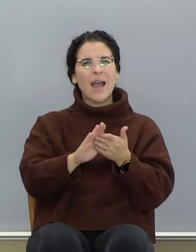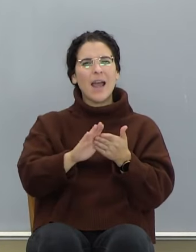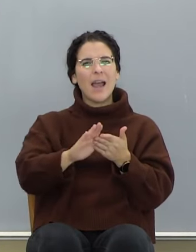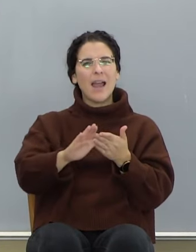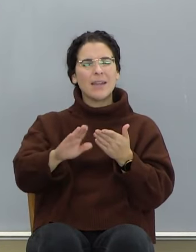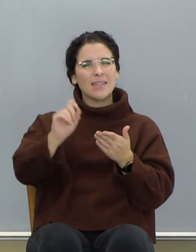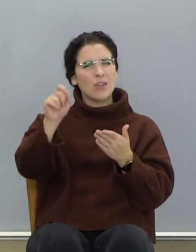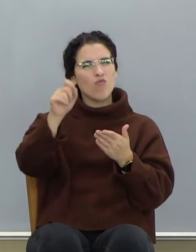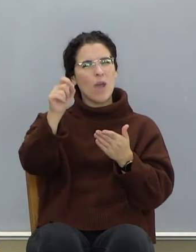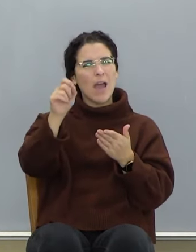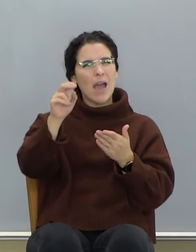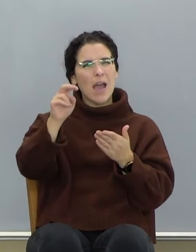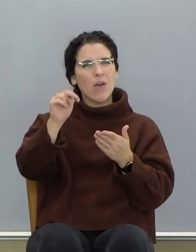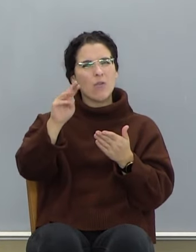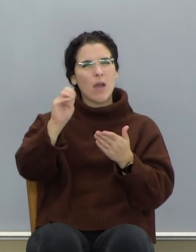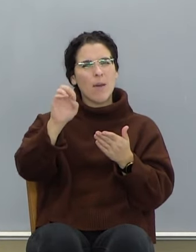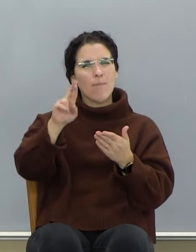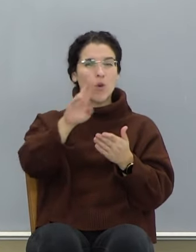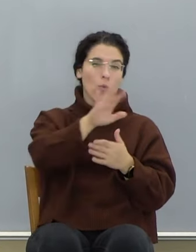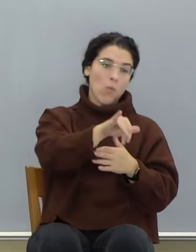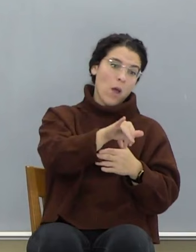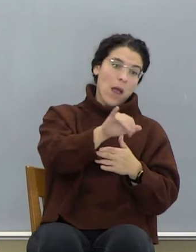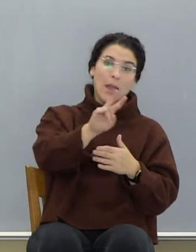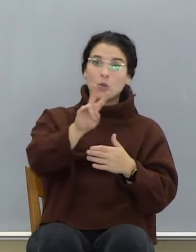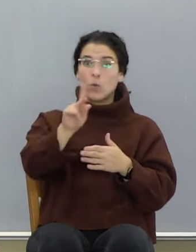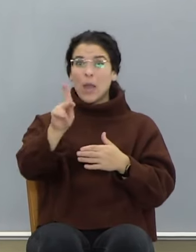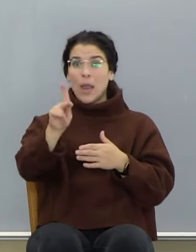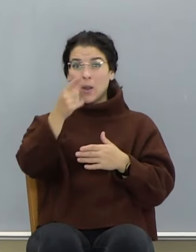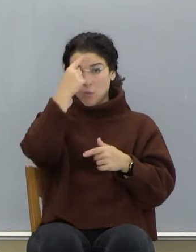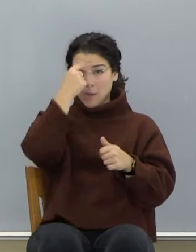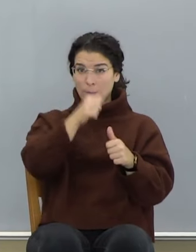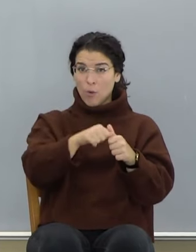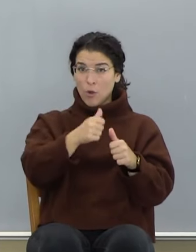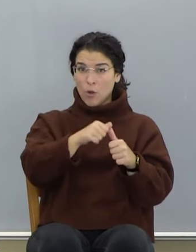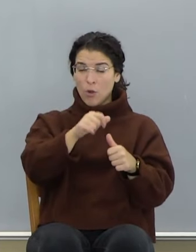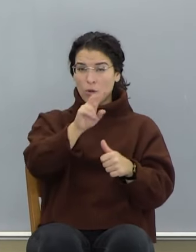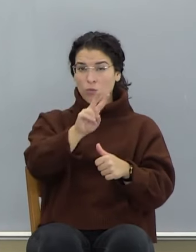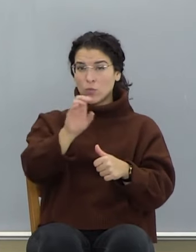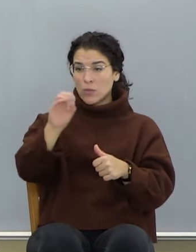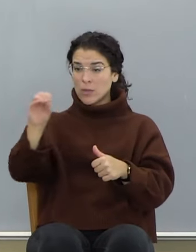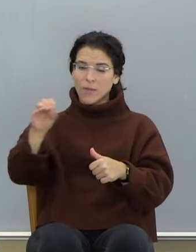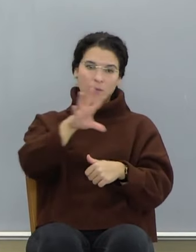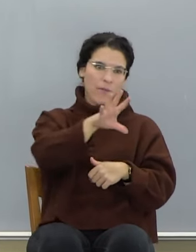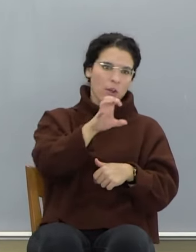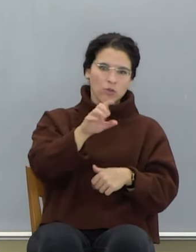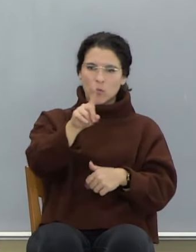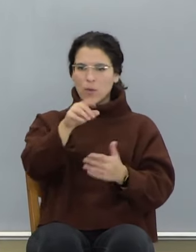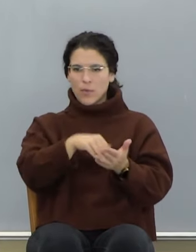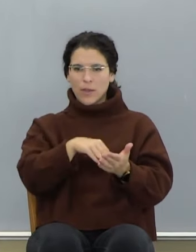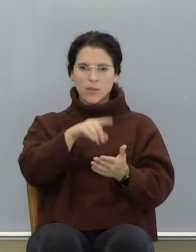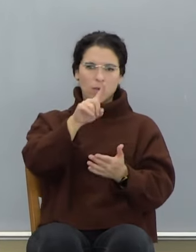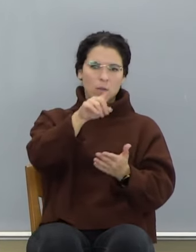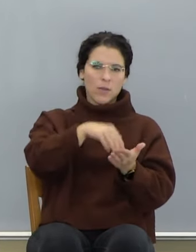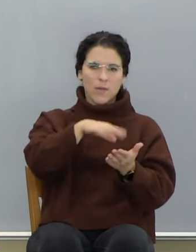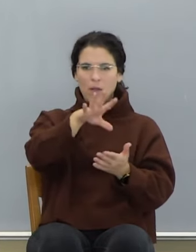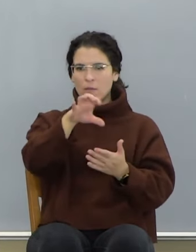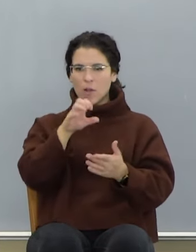number. Remember Y2K? Well, if you look at the list, 500, 1,000,